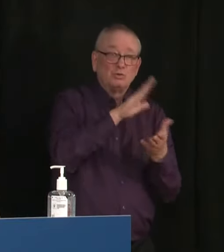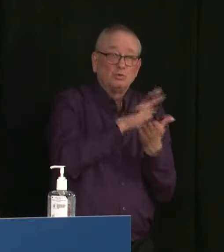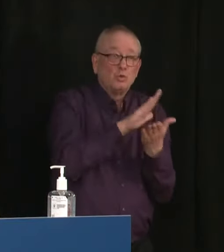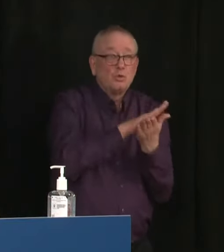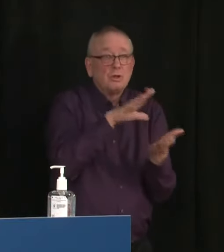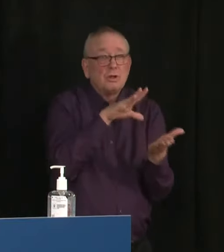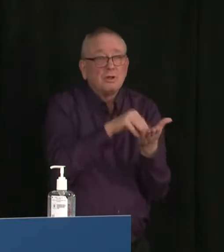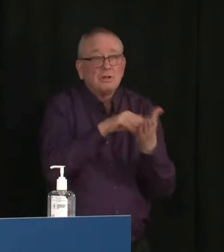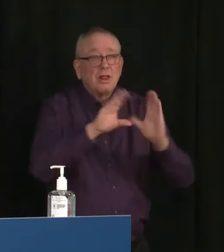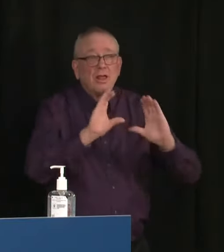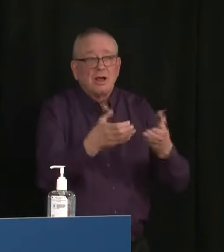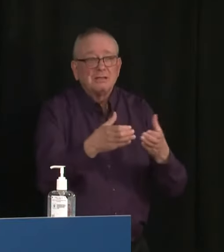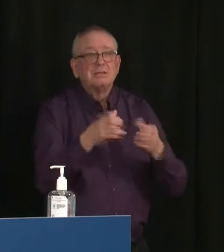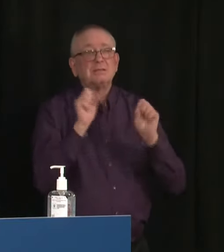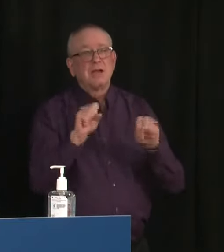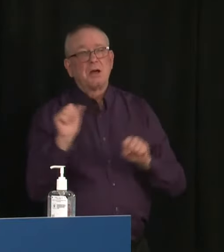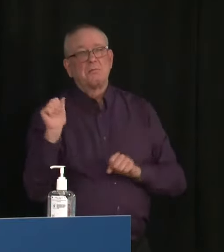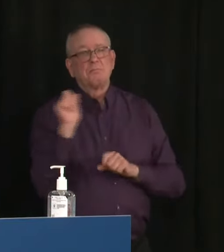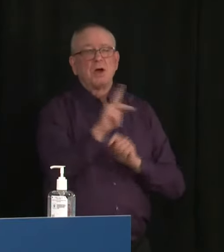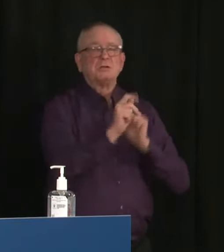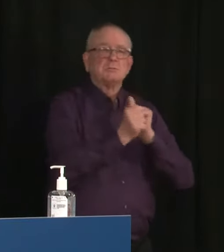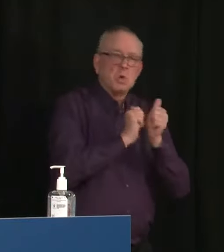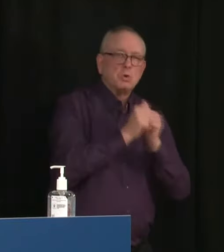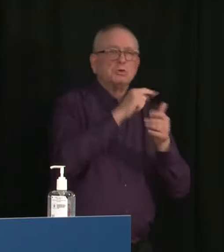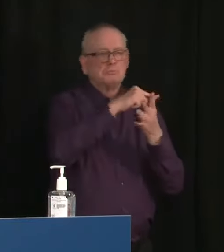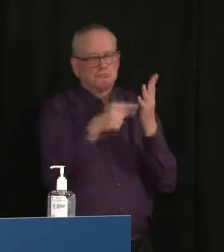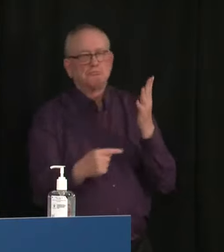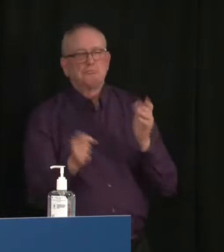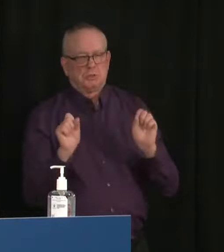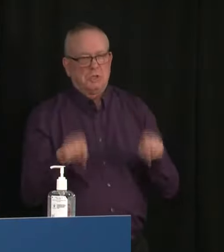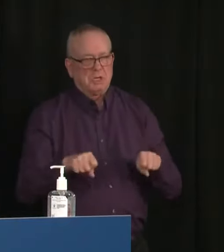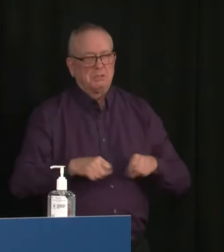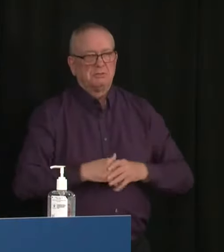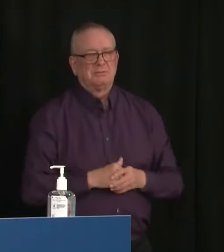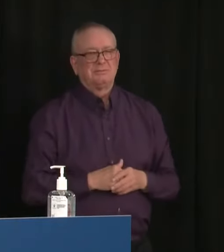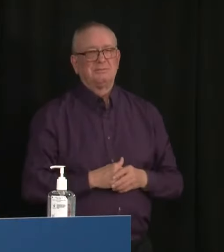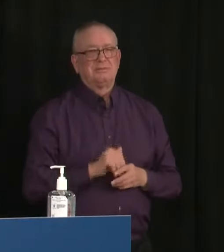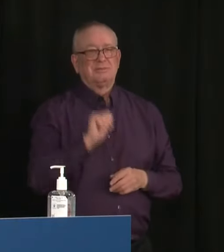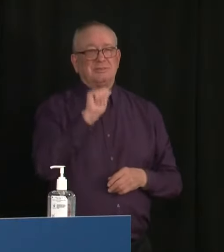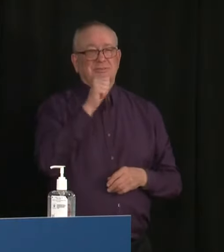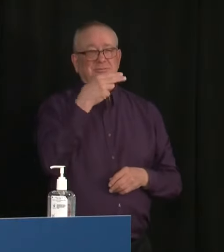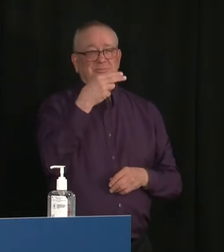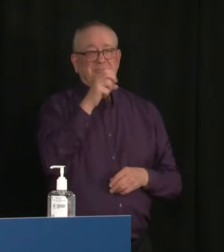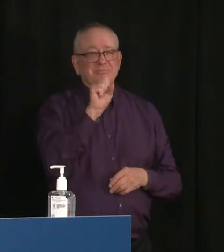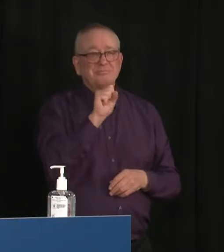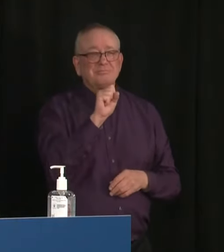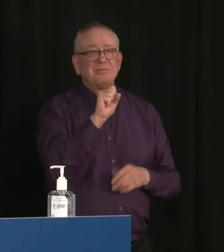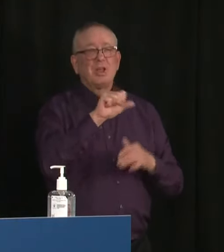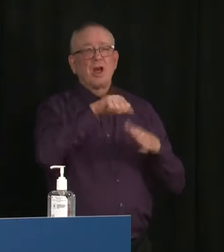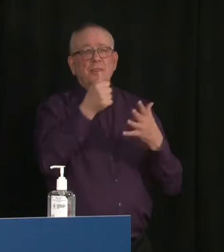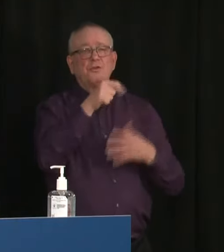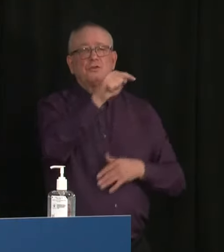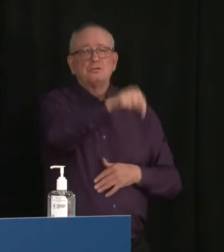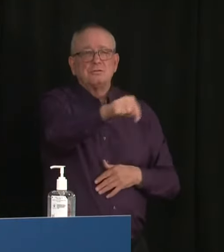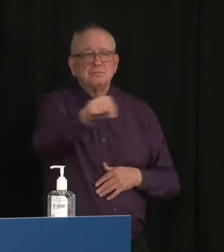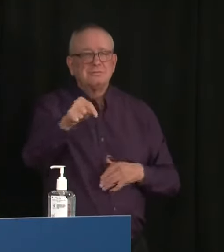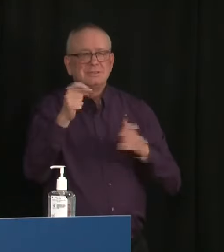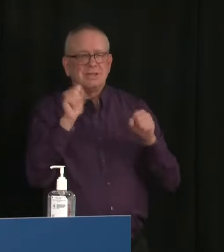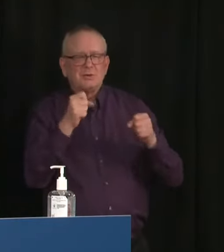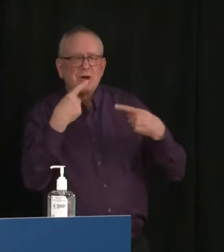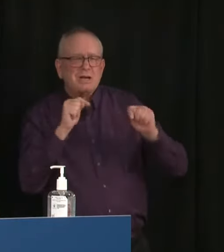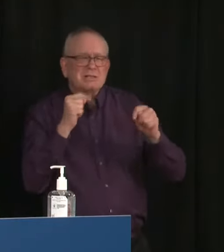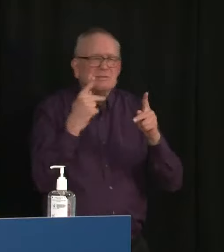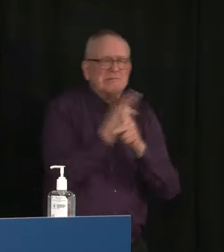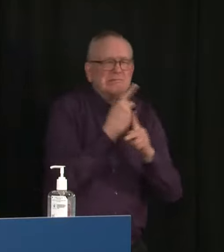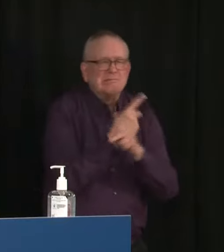of our response is working with AHS to identify ways to reduce testing wait times and to speed up the contact tracing